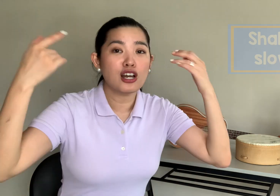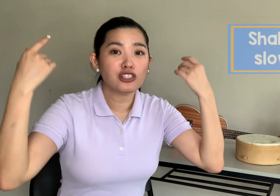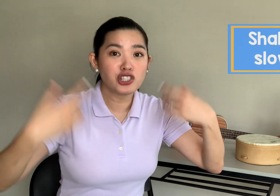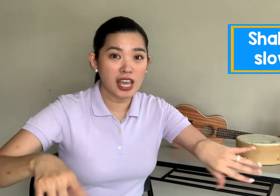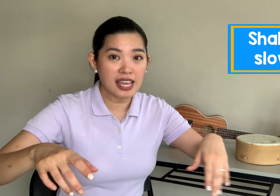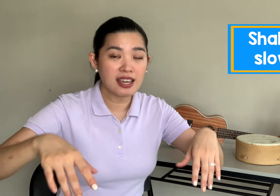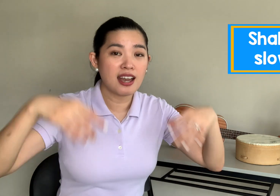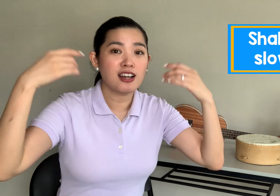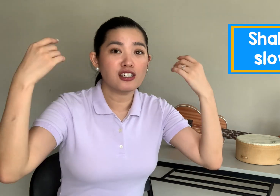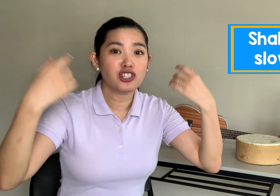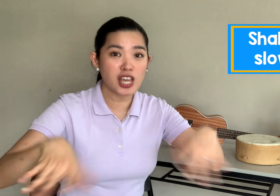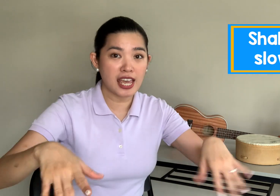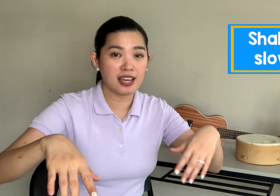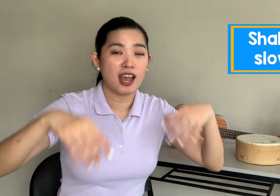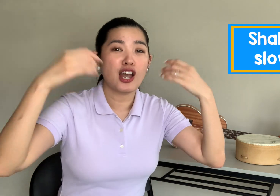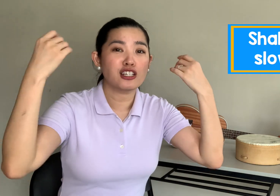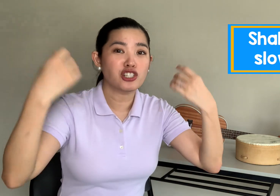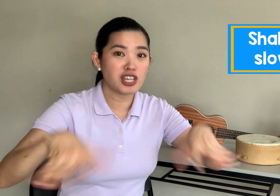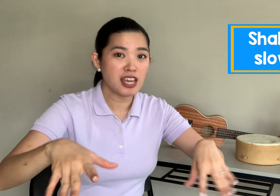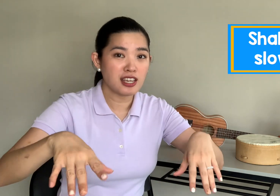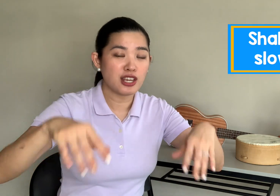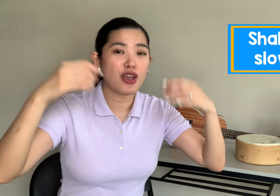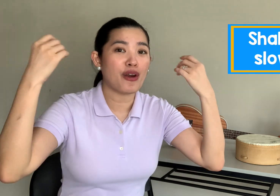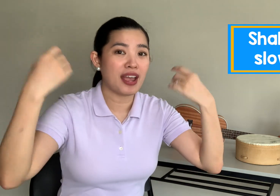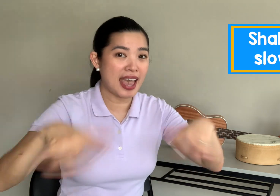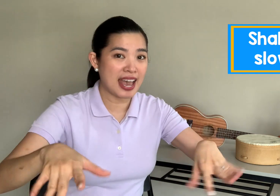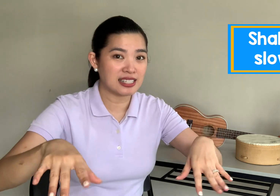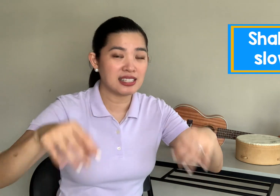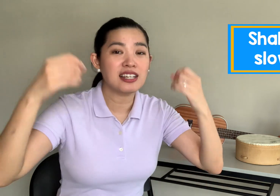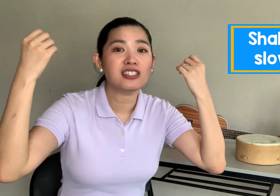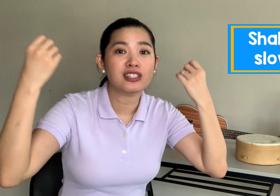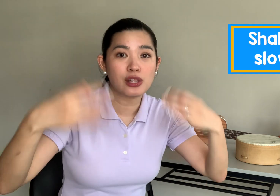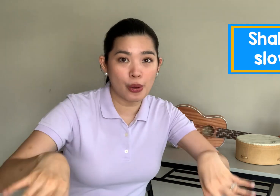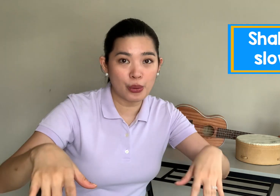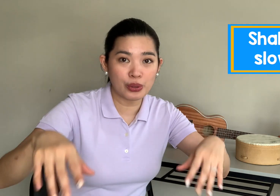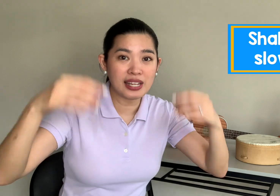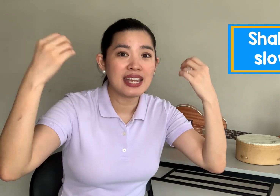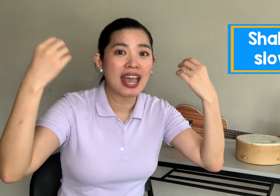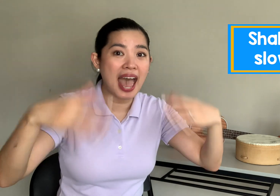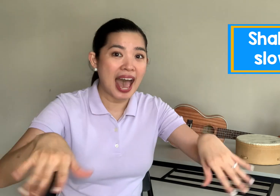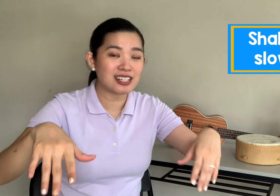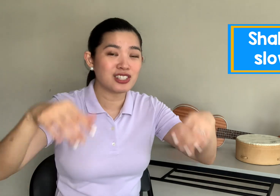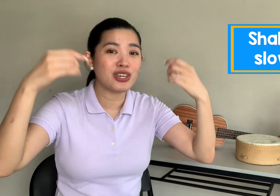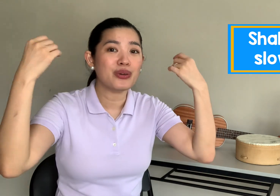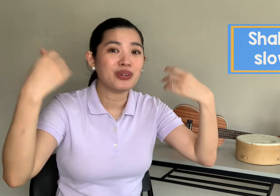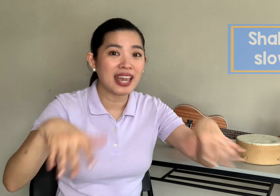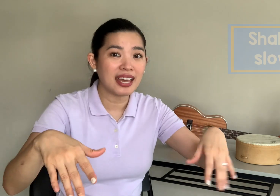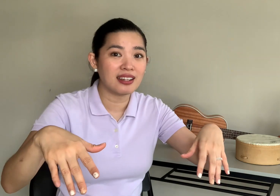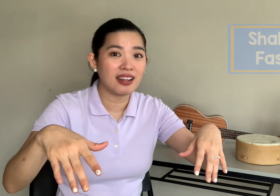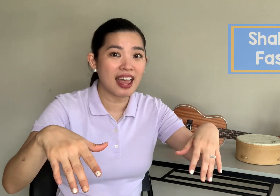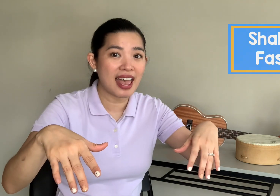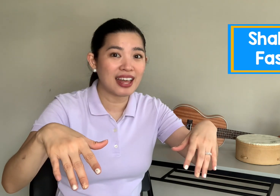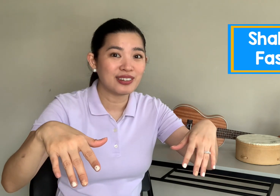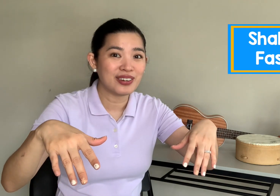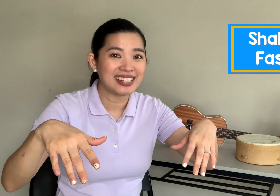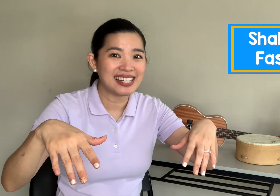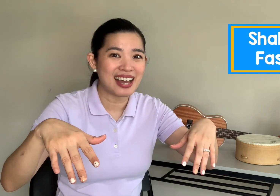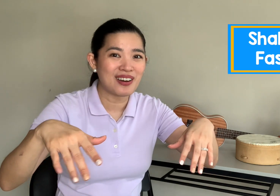Shake, shake, shake your hands as slowly as you can. And quickly now.